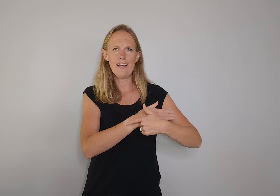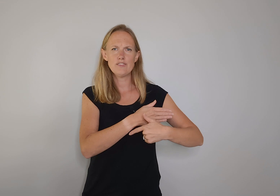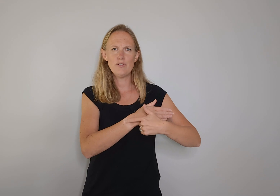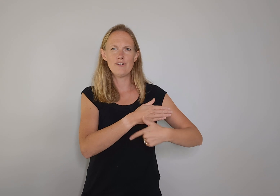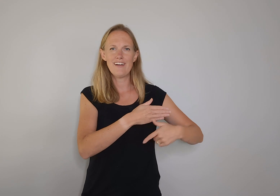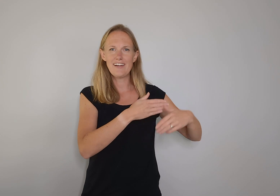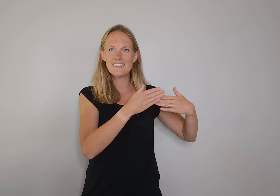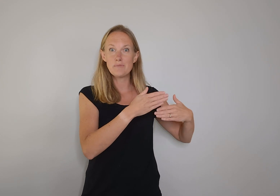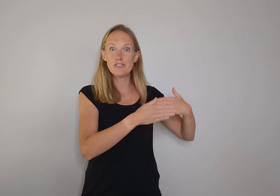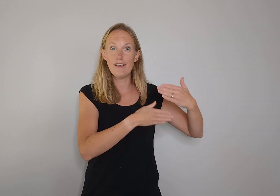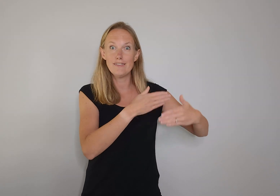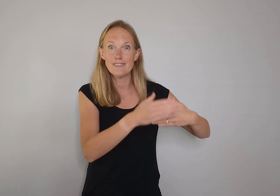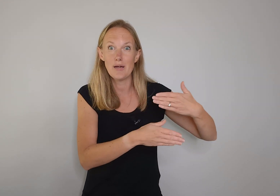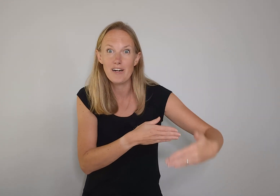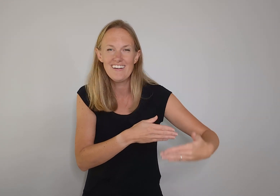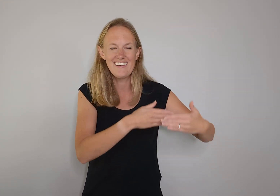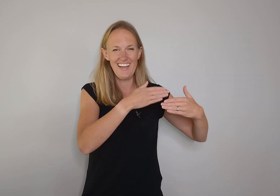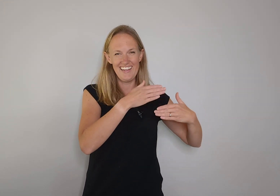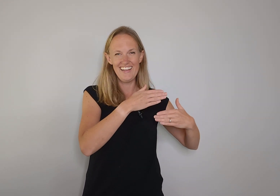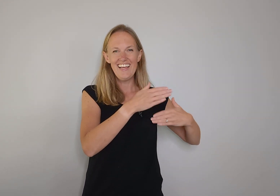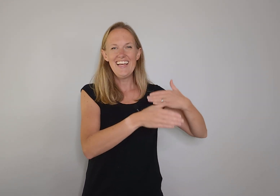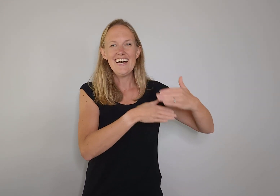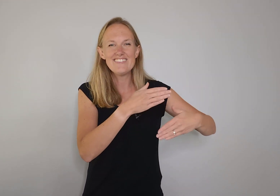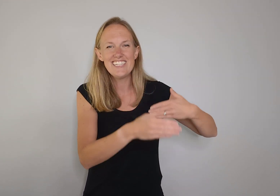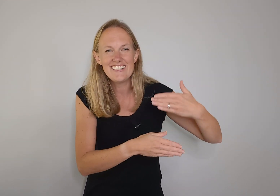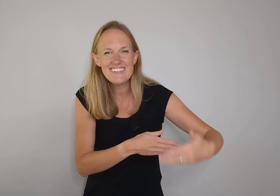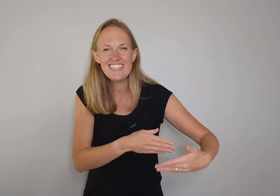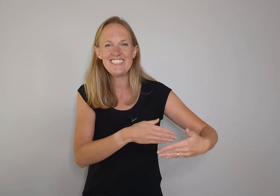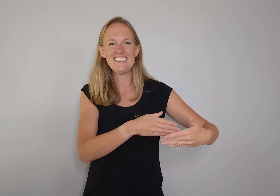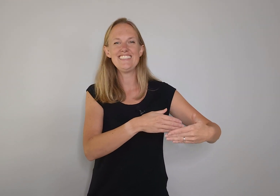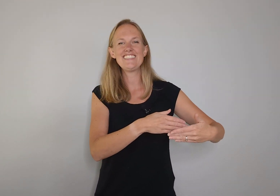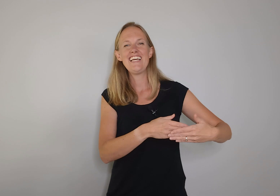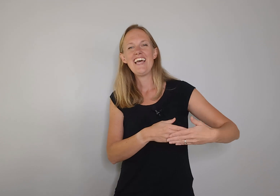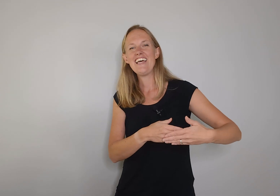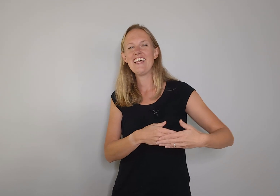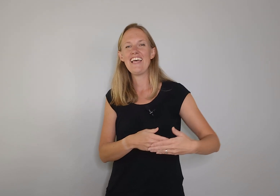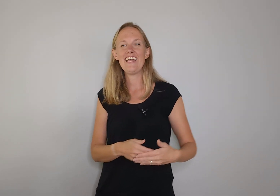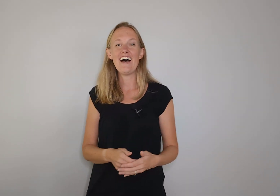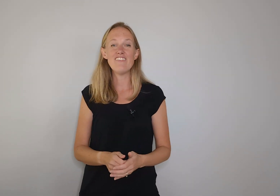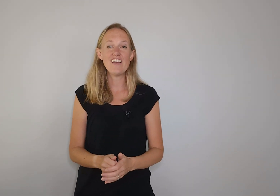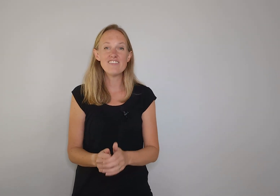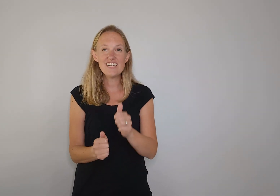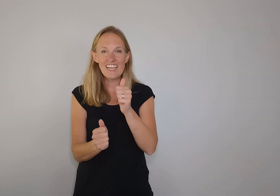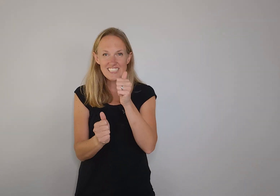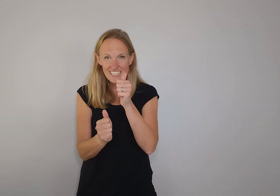guys. Whew, I've gotten some sun this summer. Okay. Of generations. And then of every nation.